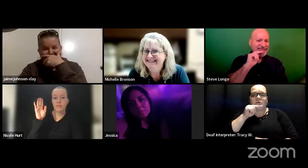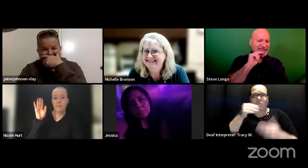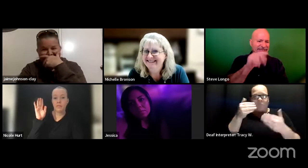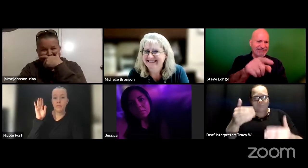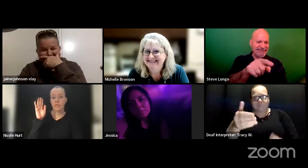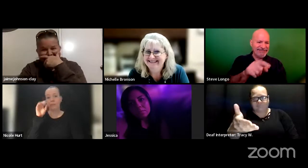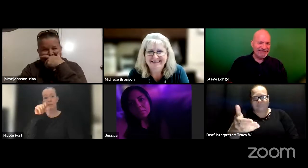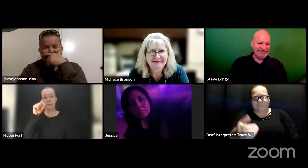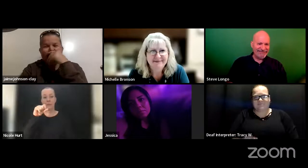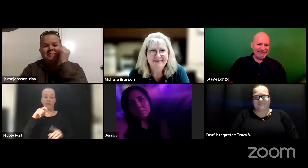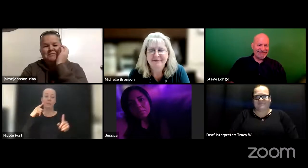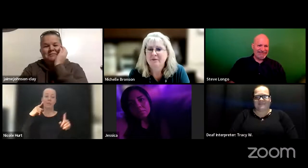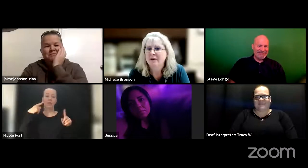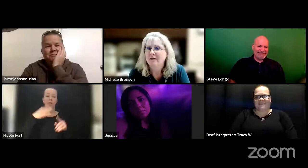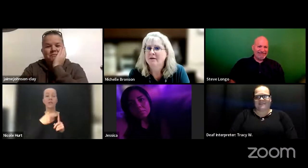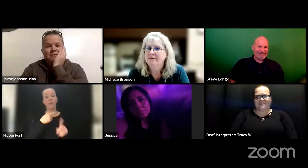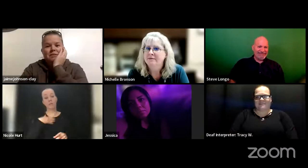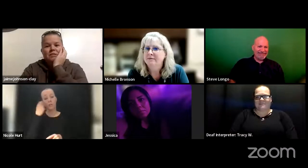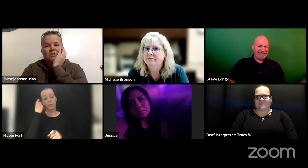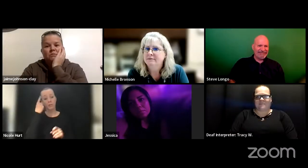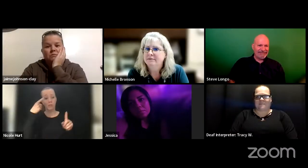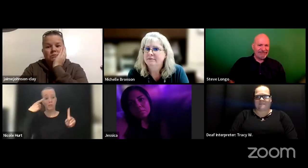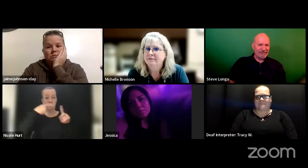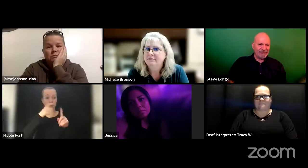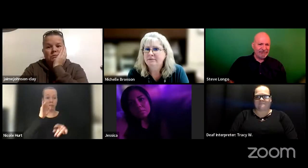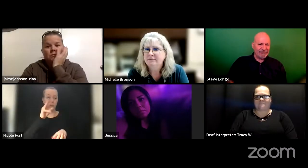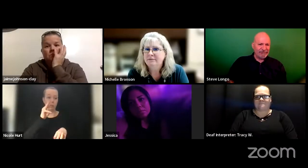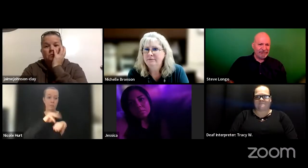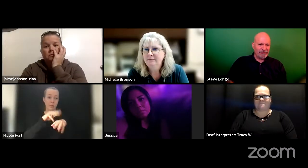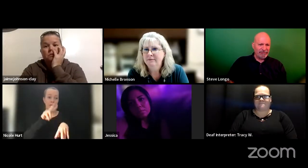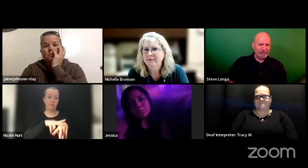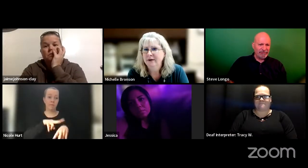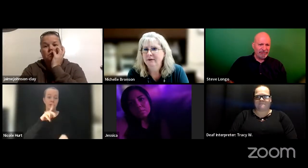Back to Nicole. Yes.